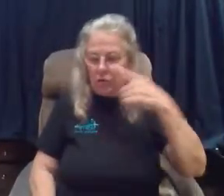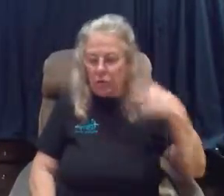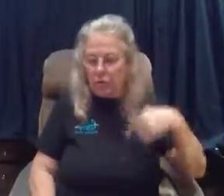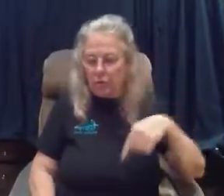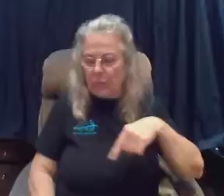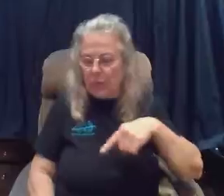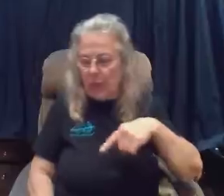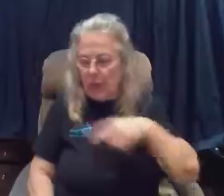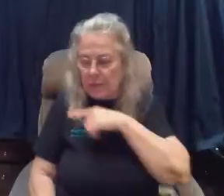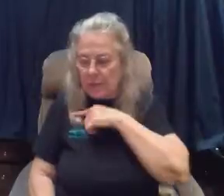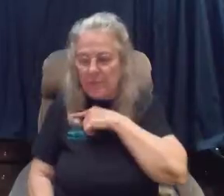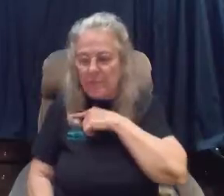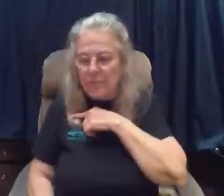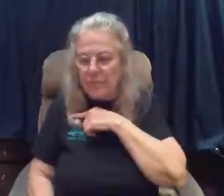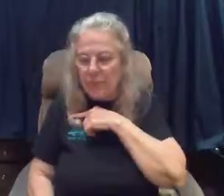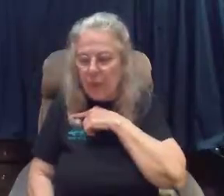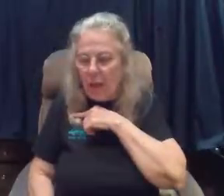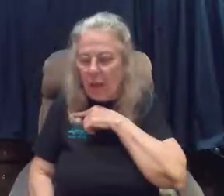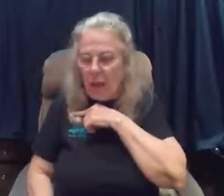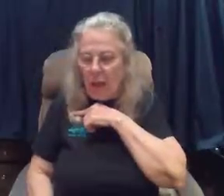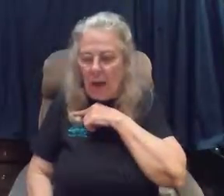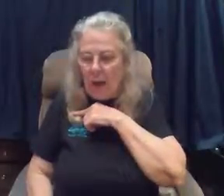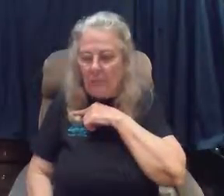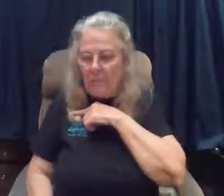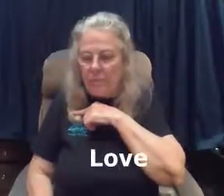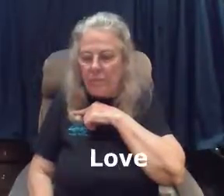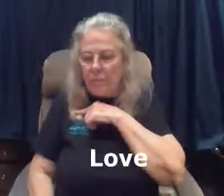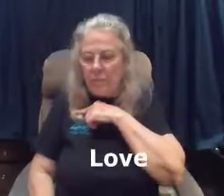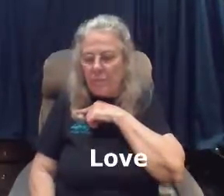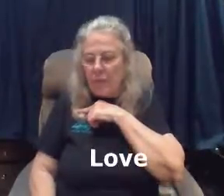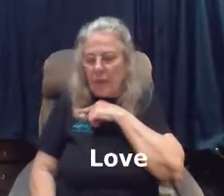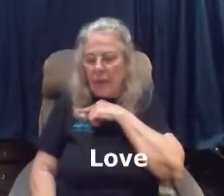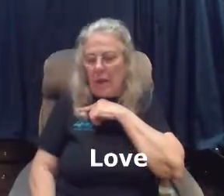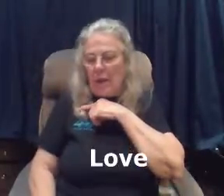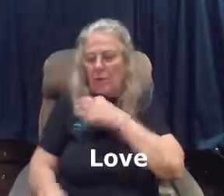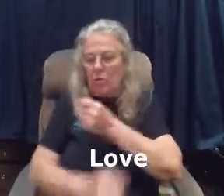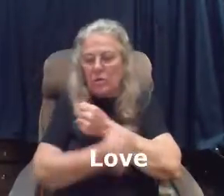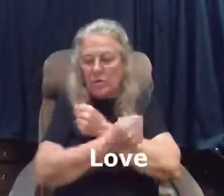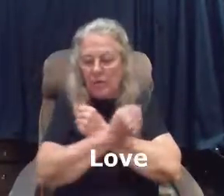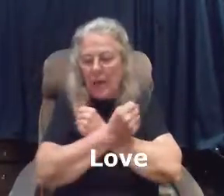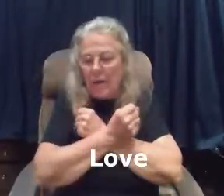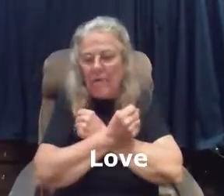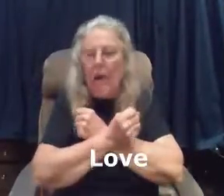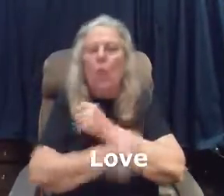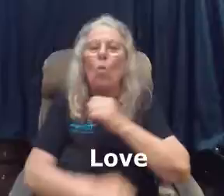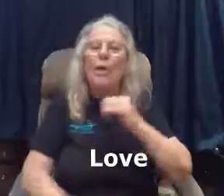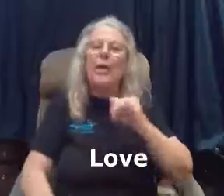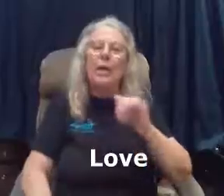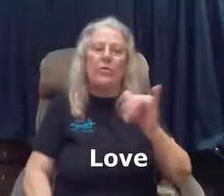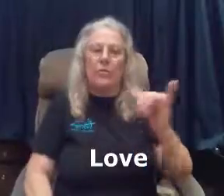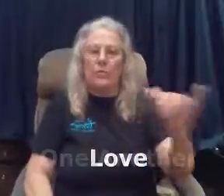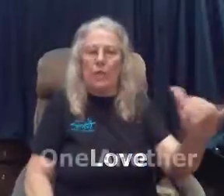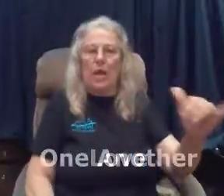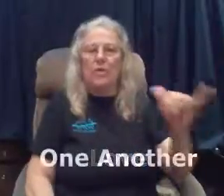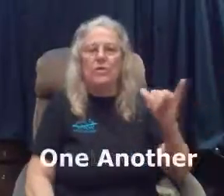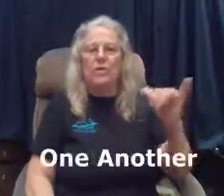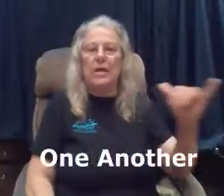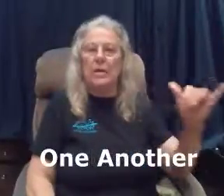you. Us. Um, and of course, love one another. And you see